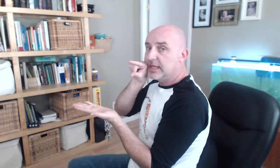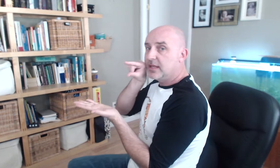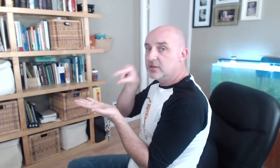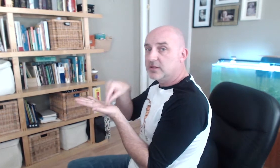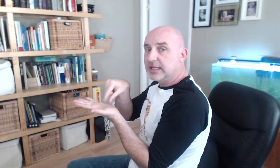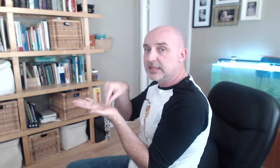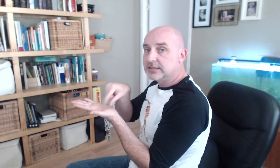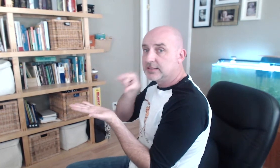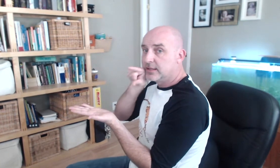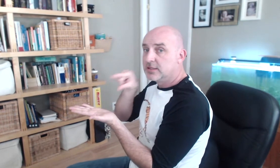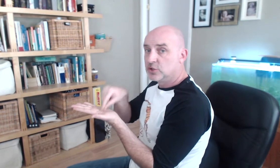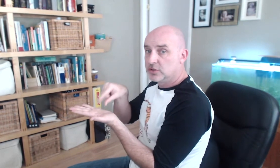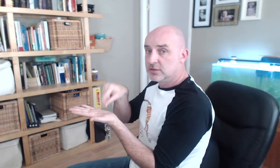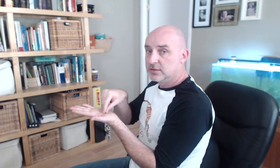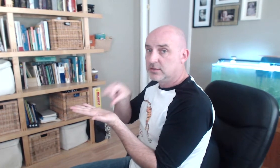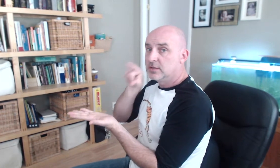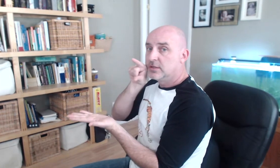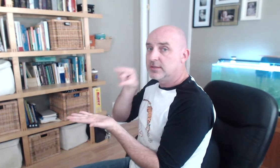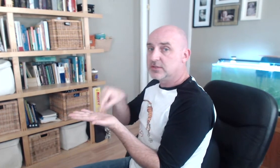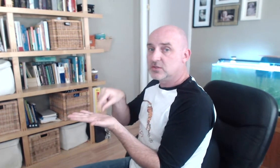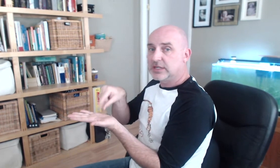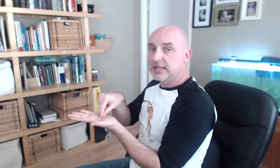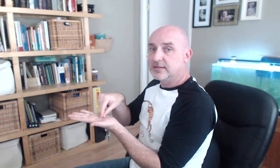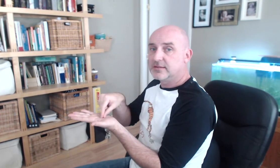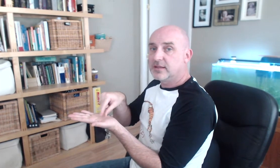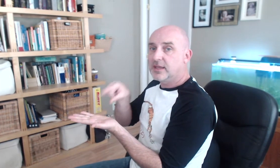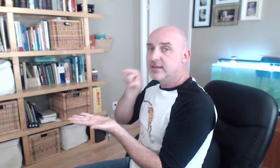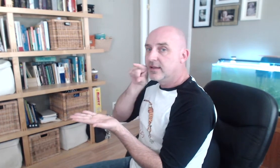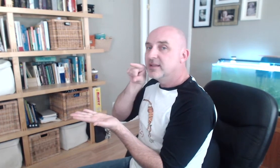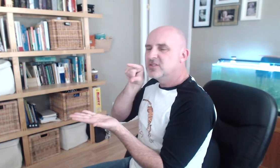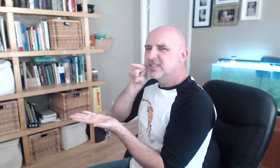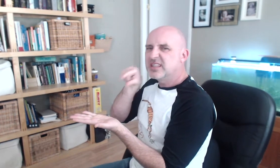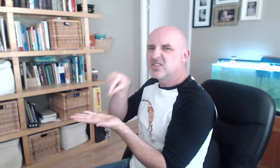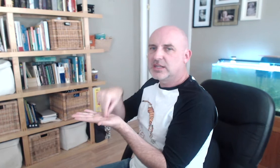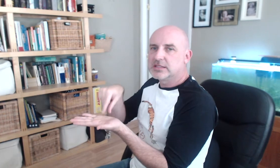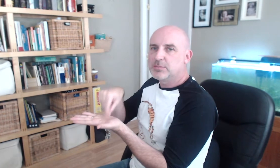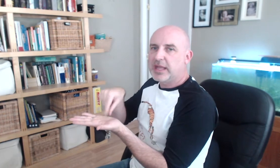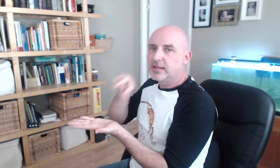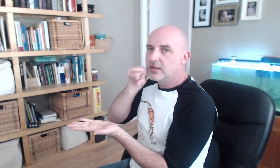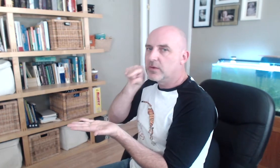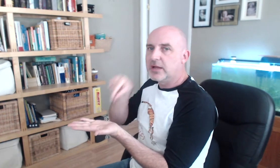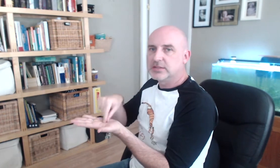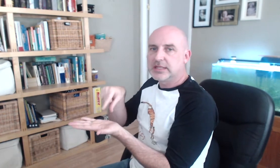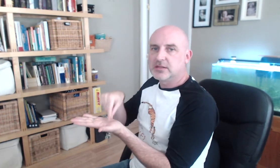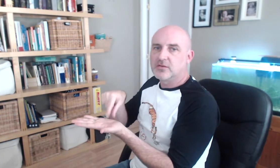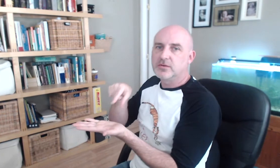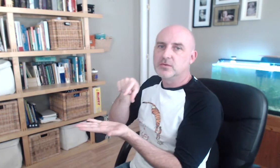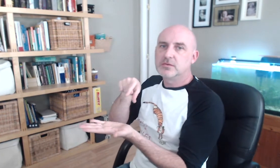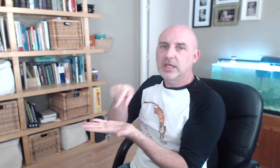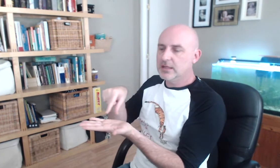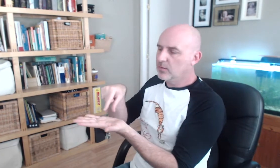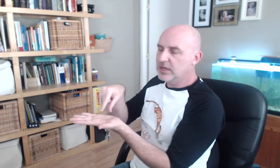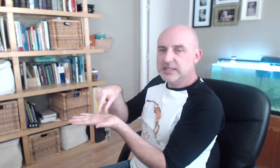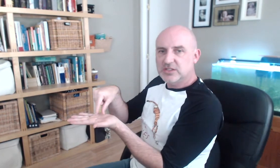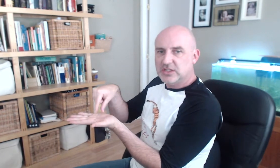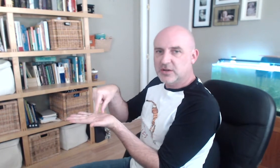it'll look like this. That's chicken, okay? Just like the chickens peck at the ground to get their food, okay? And when I touch here, I'm making